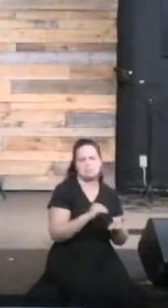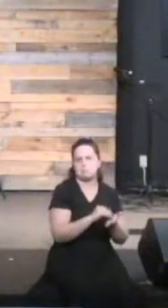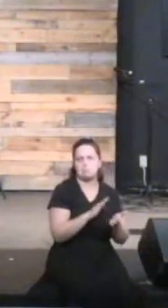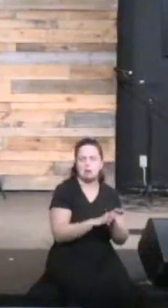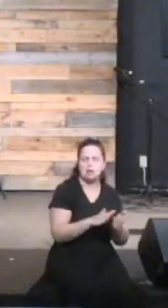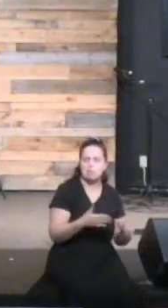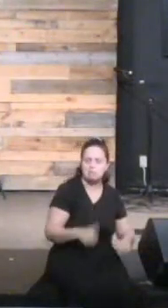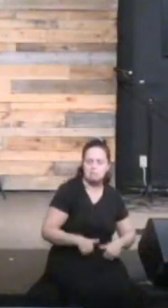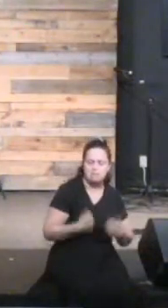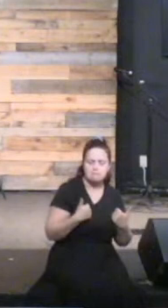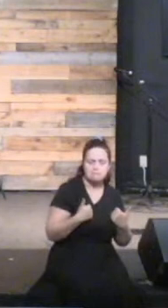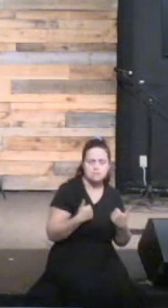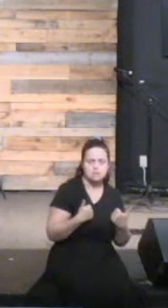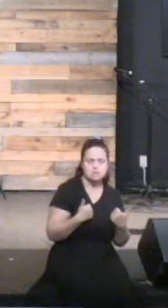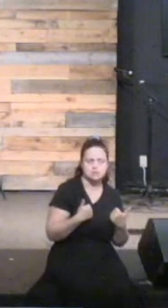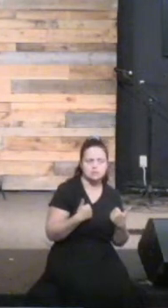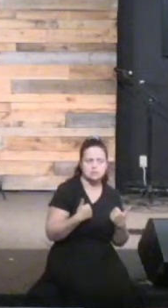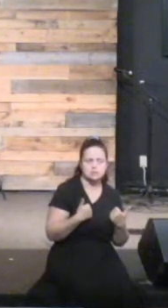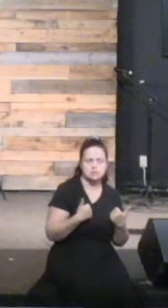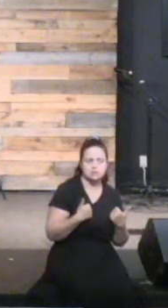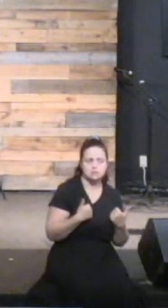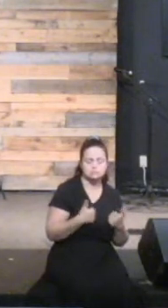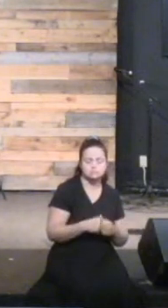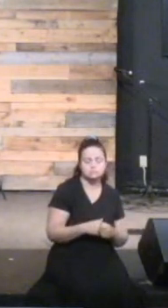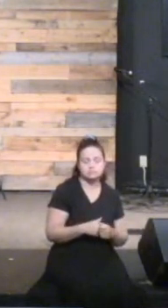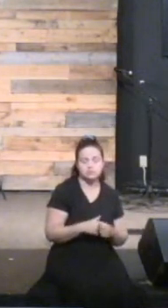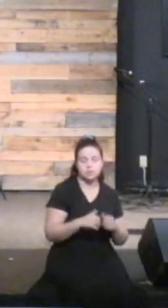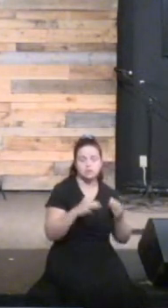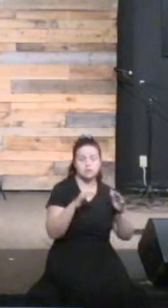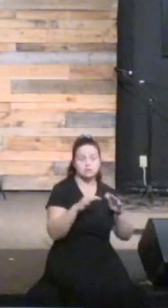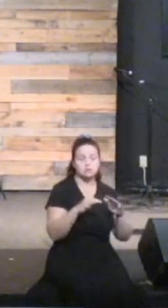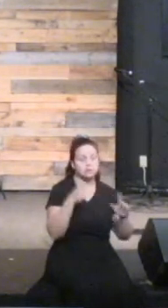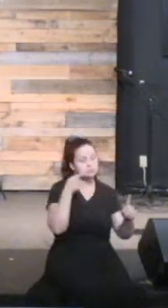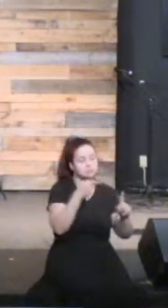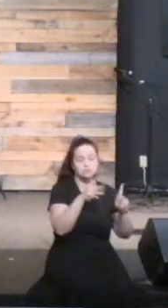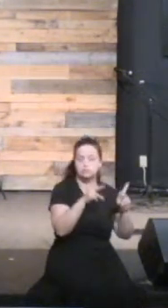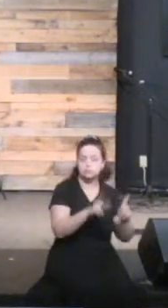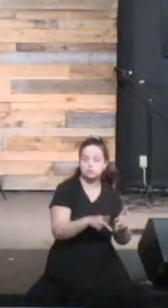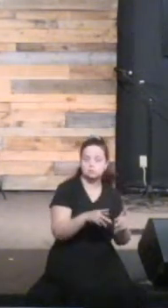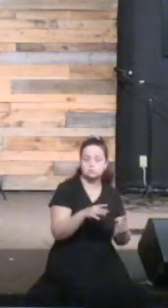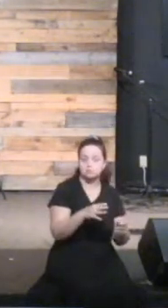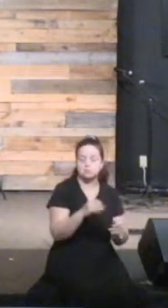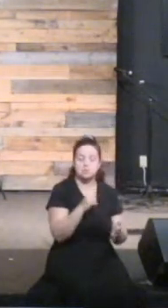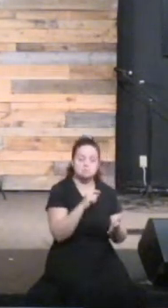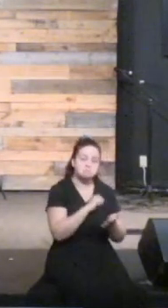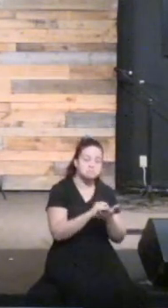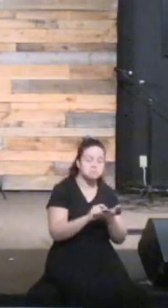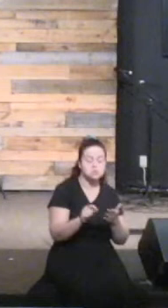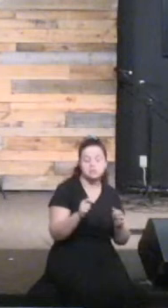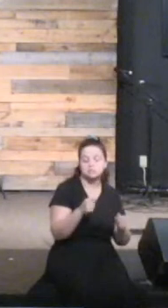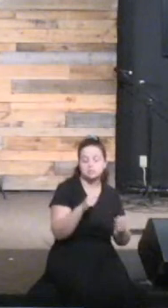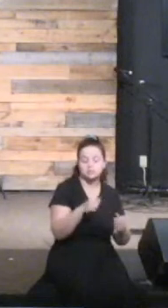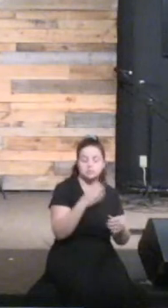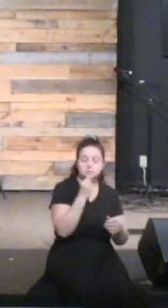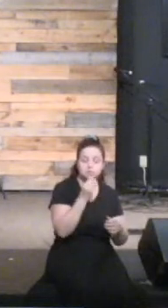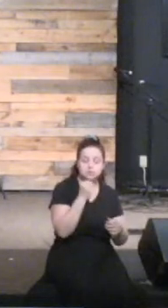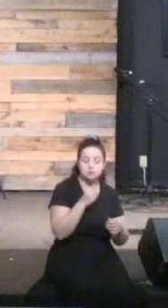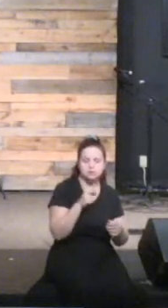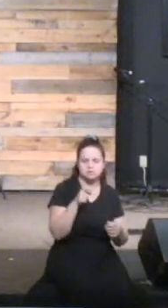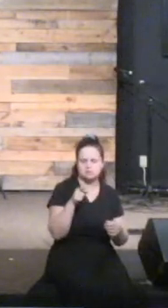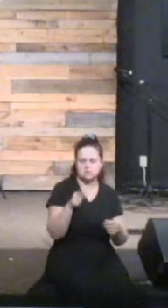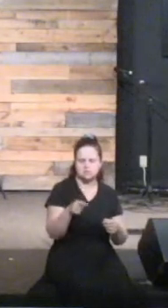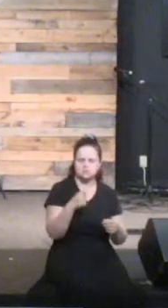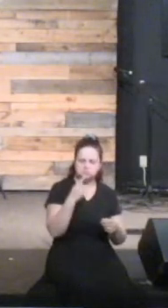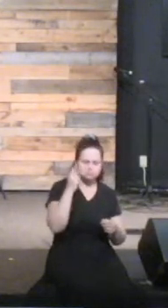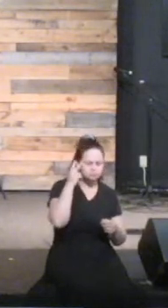what's interesting is that to the audience of of the the letter of the Hebrews those original hearers saw